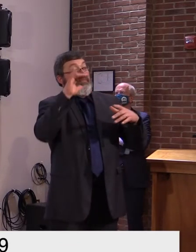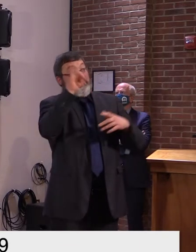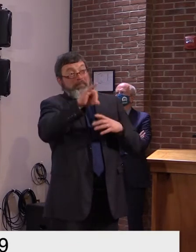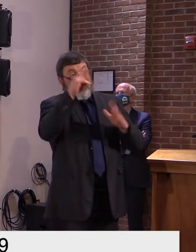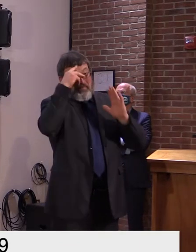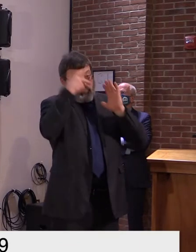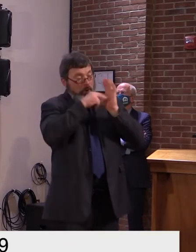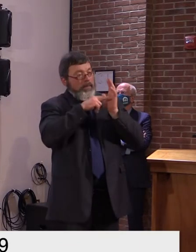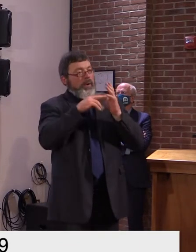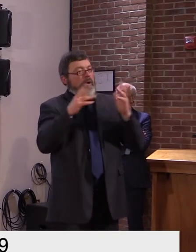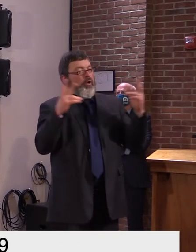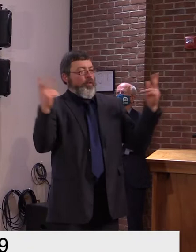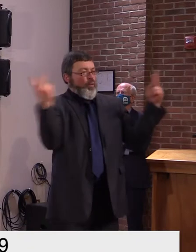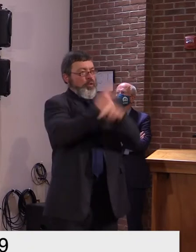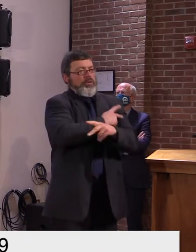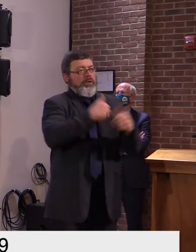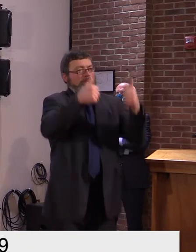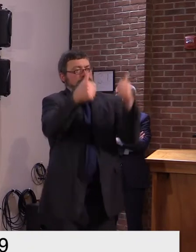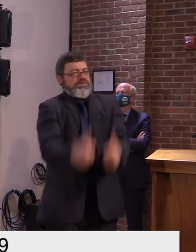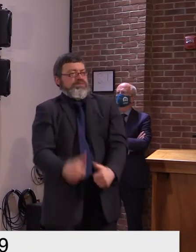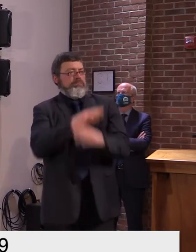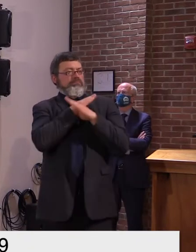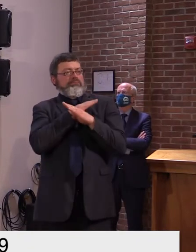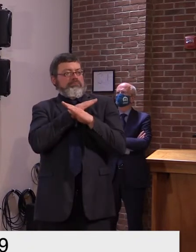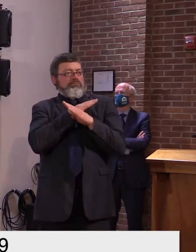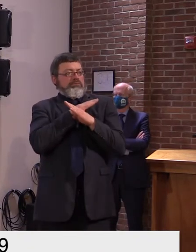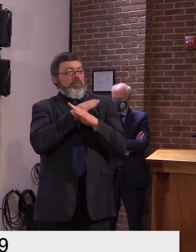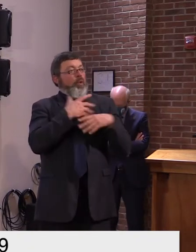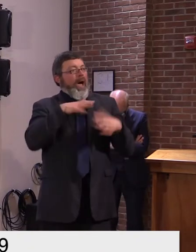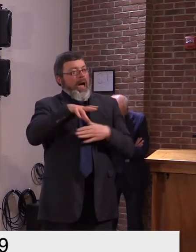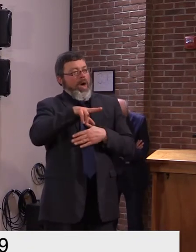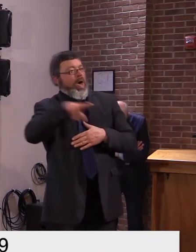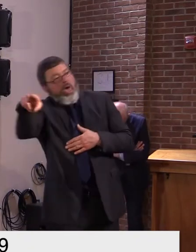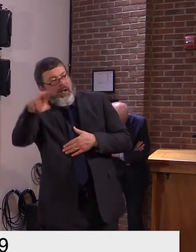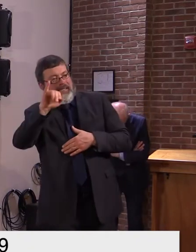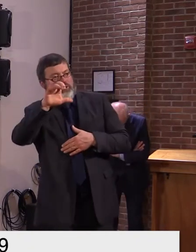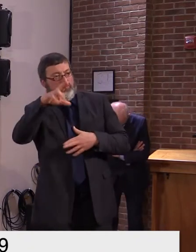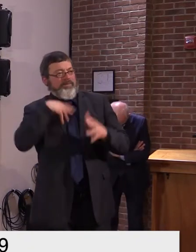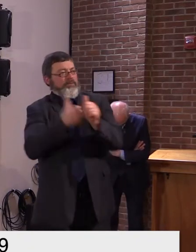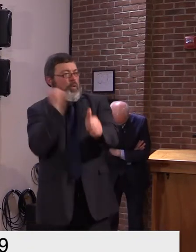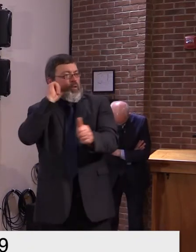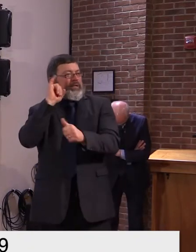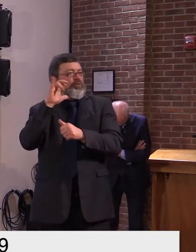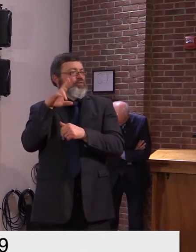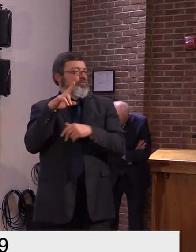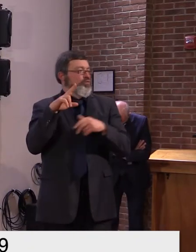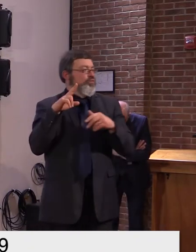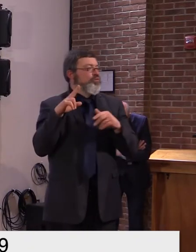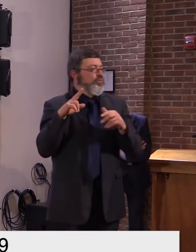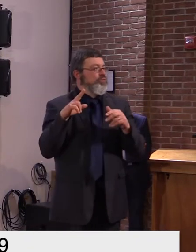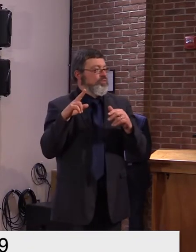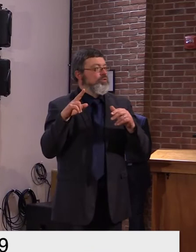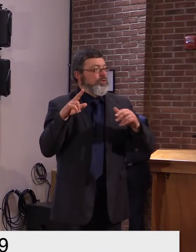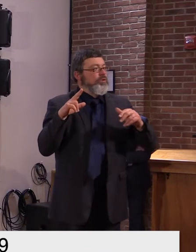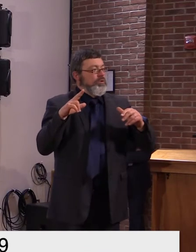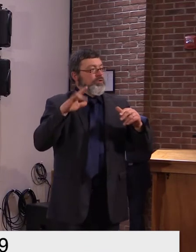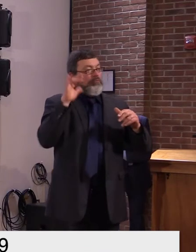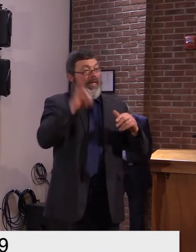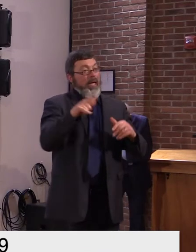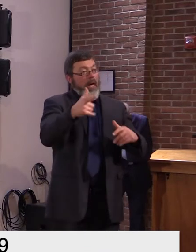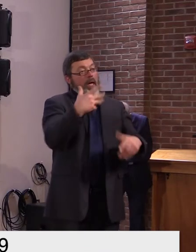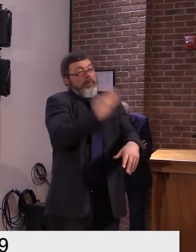for over an hour and have an intravenous infusion of the medication. Many, if not most